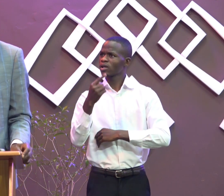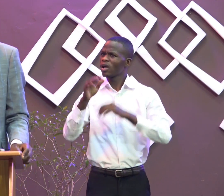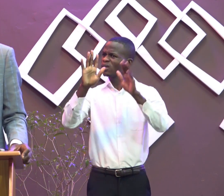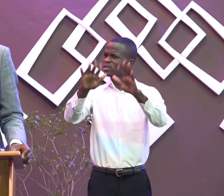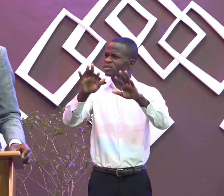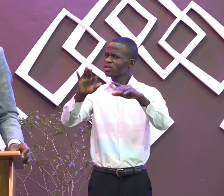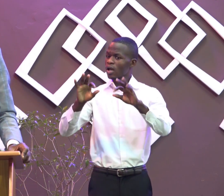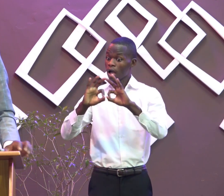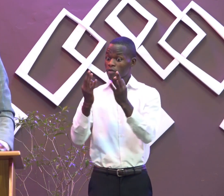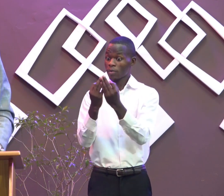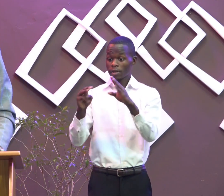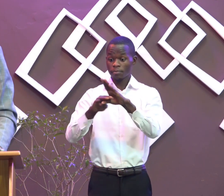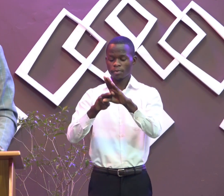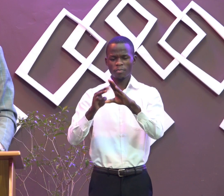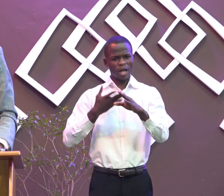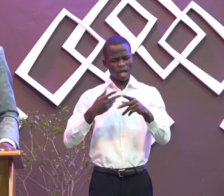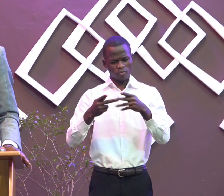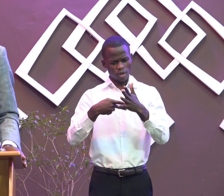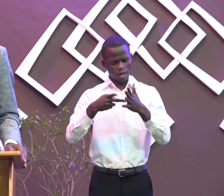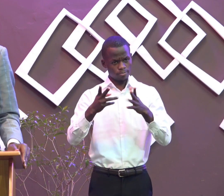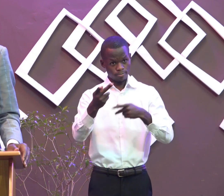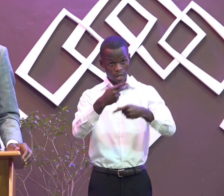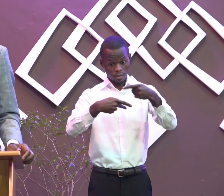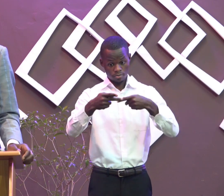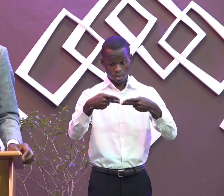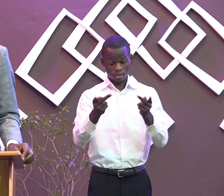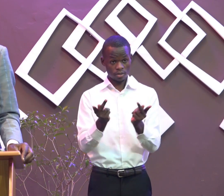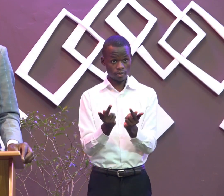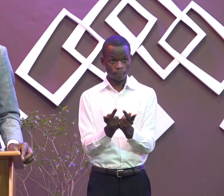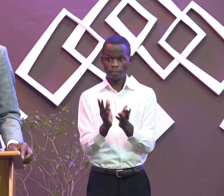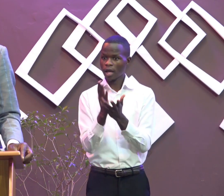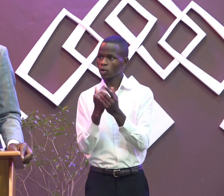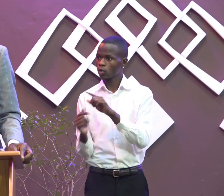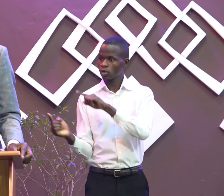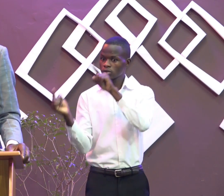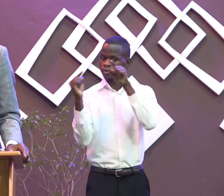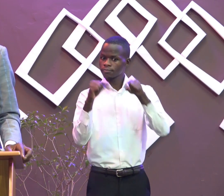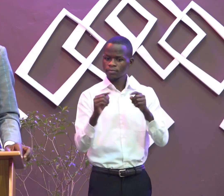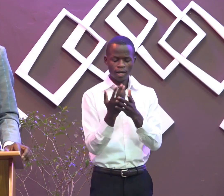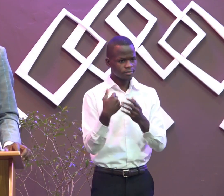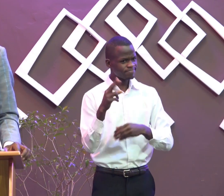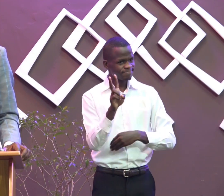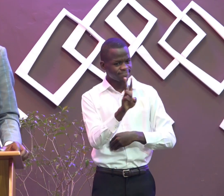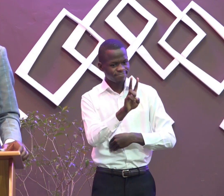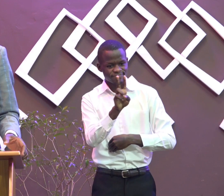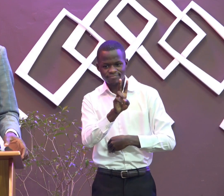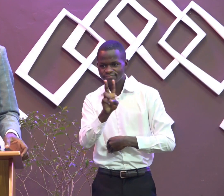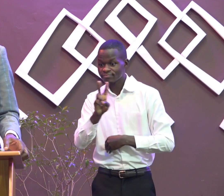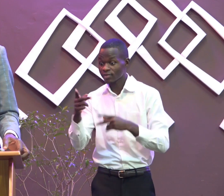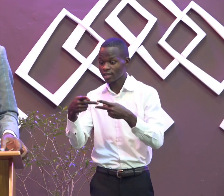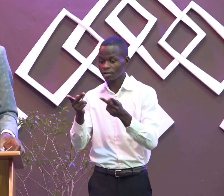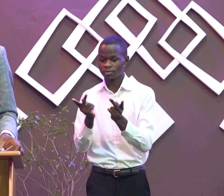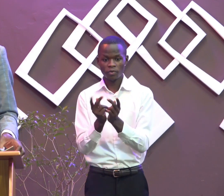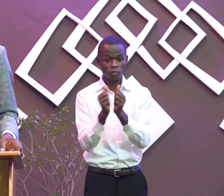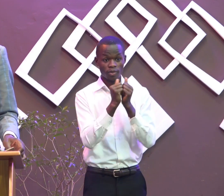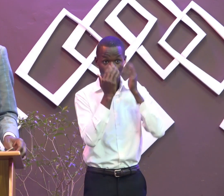Nyanz told us the family has a place that it is selling off. Tujja tukirambula ne Bishop. We came and looked at